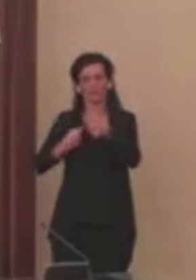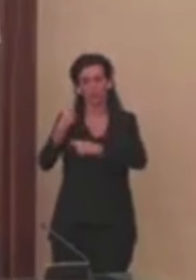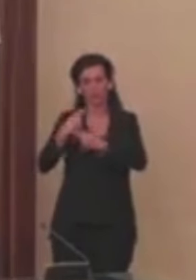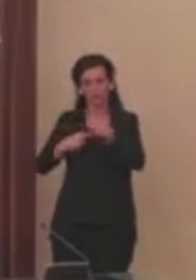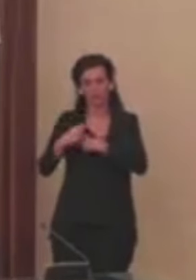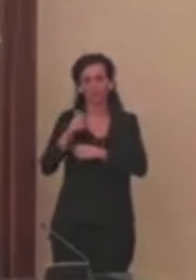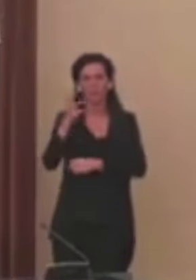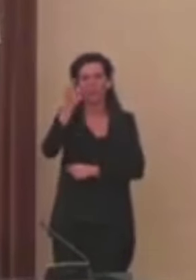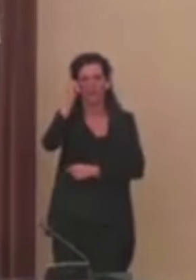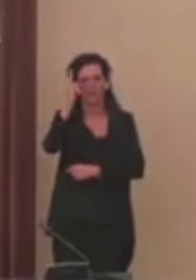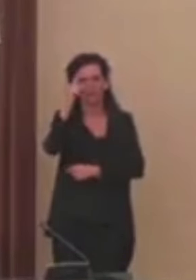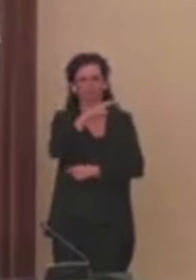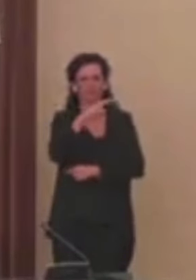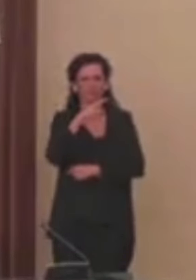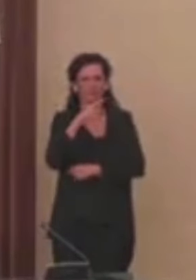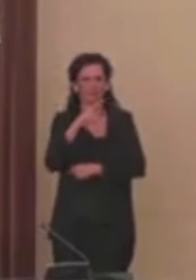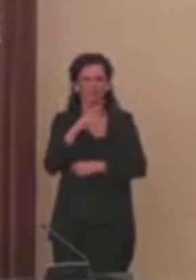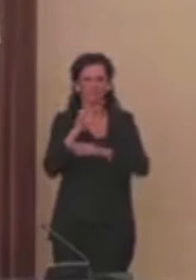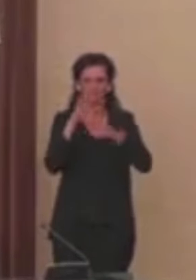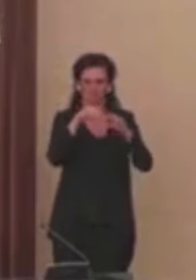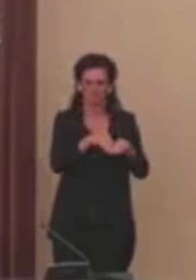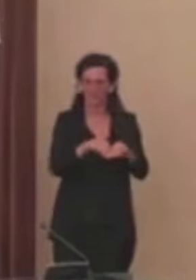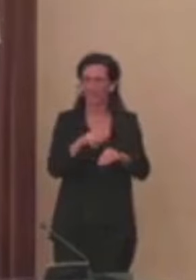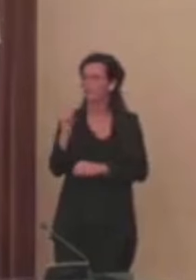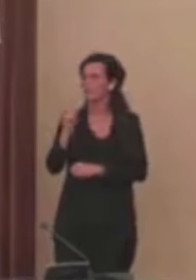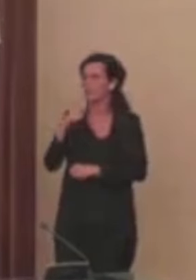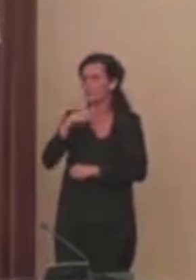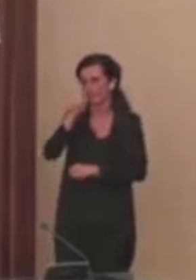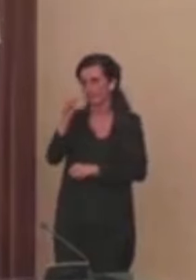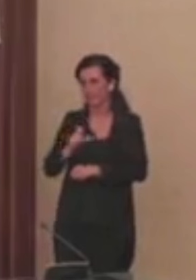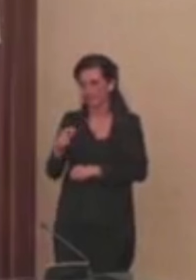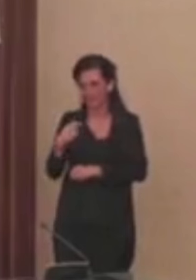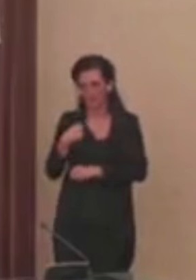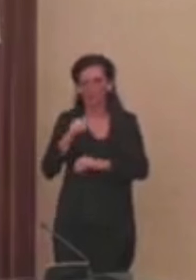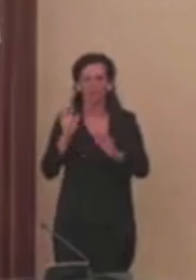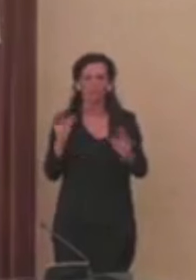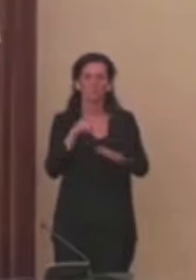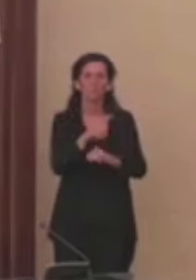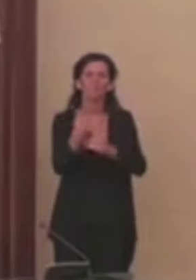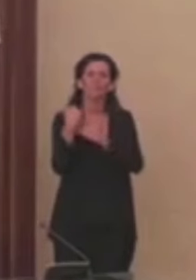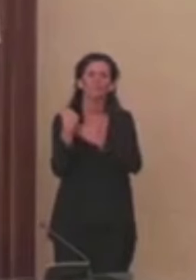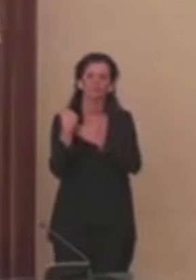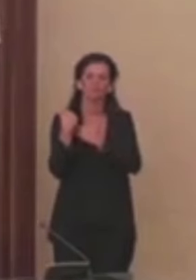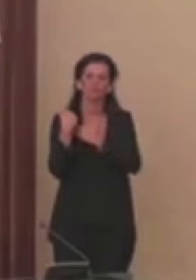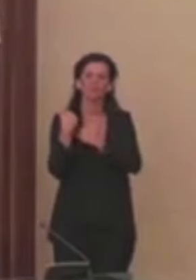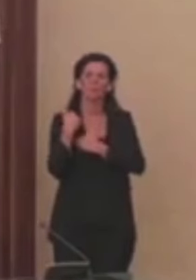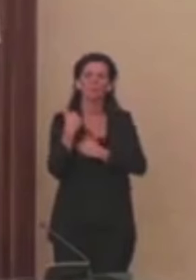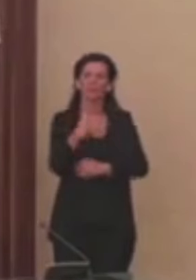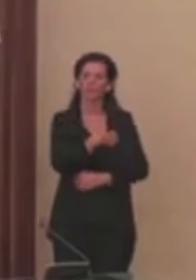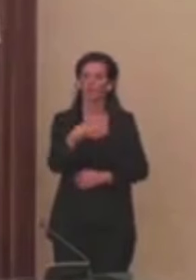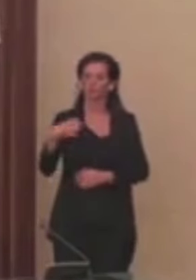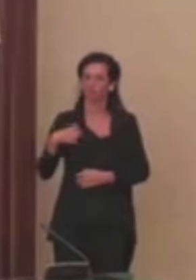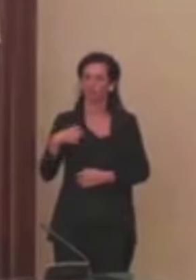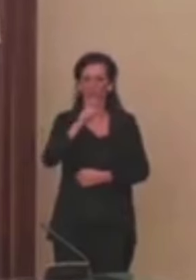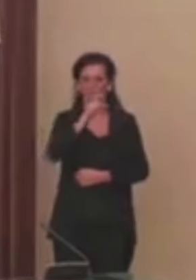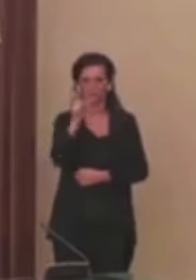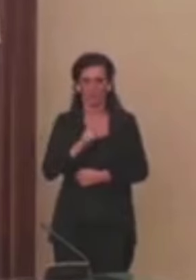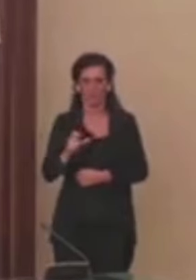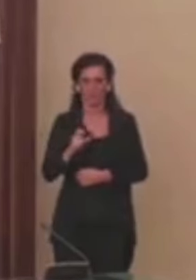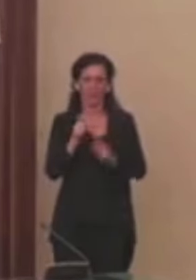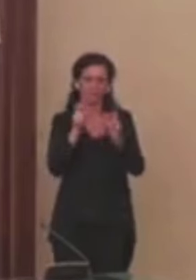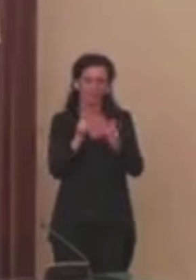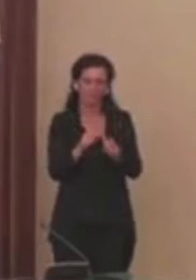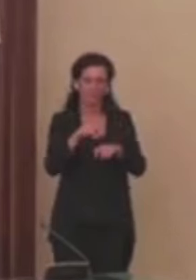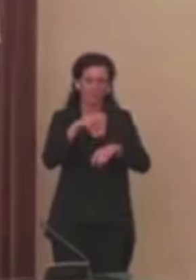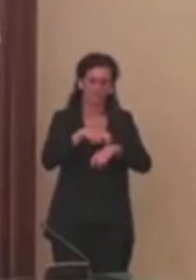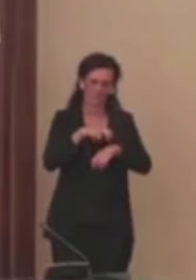he has studied political science, and he is responsible for the Italian consulate for medicine